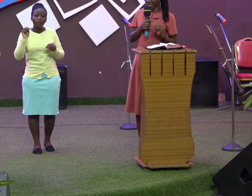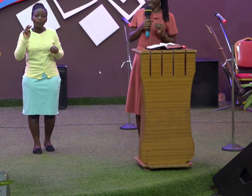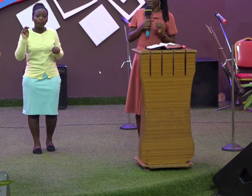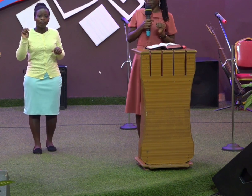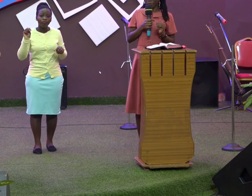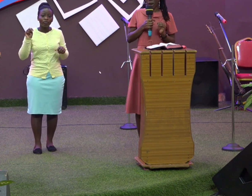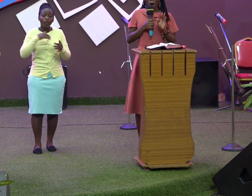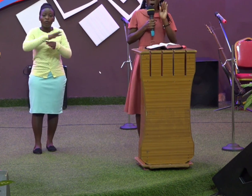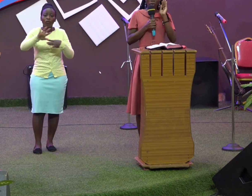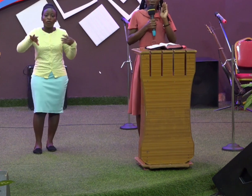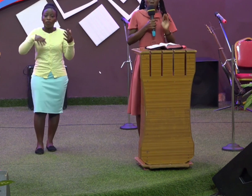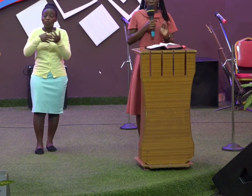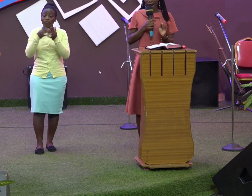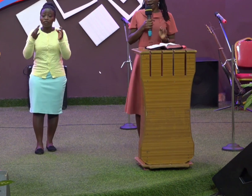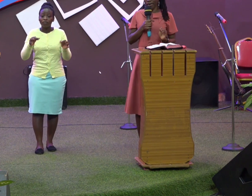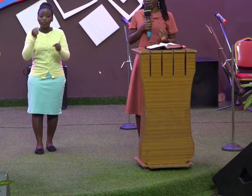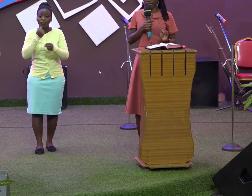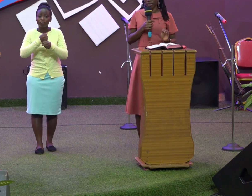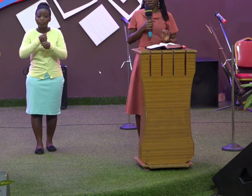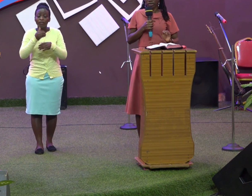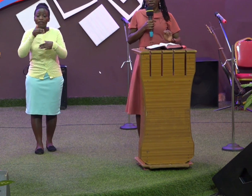for it. All those work